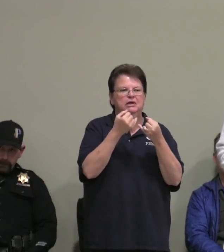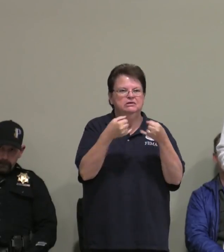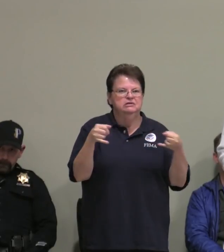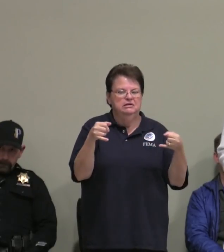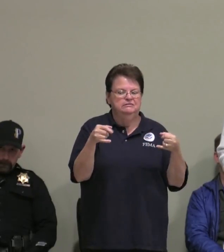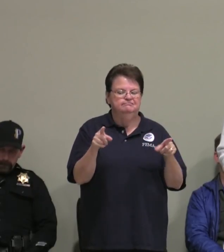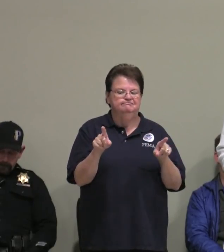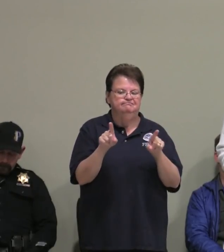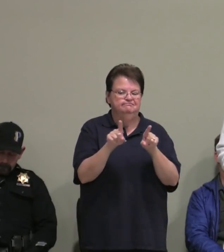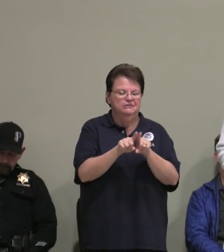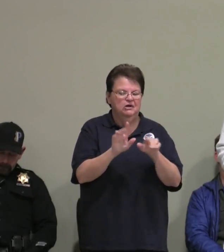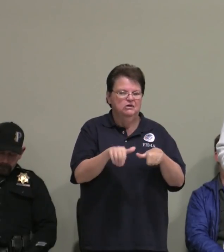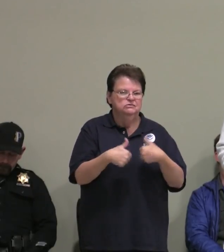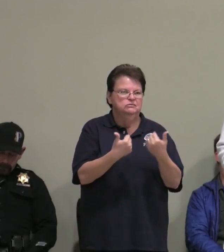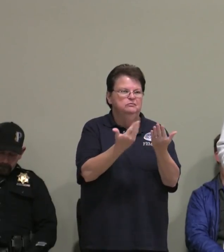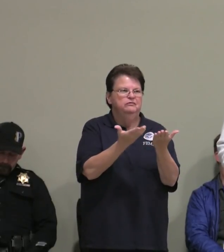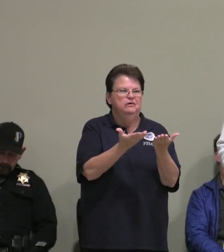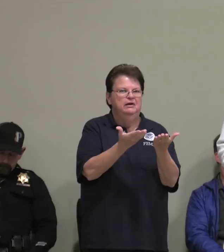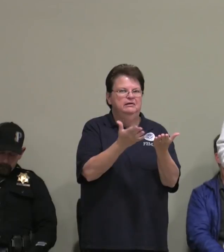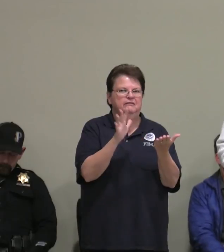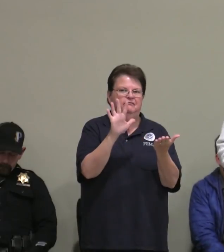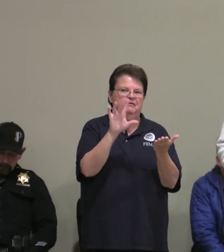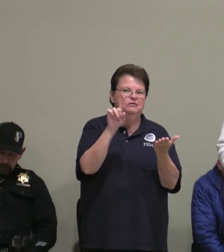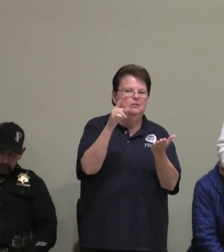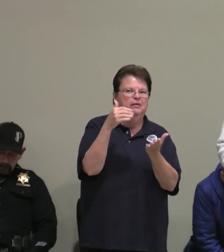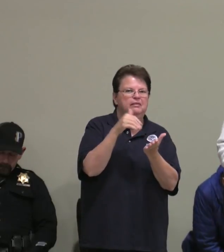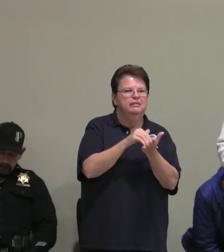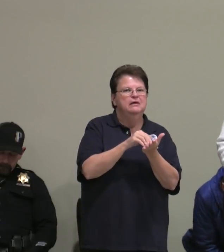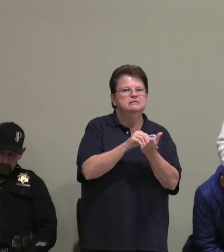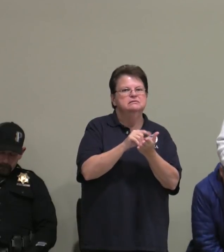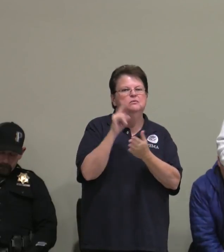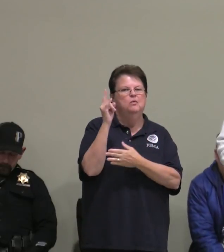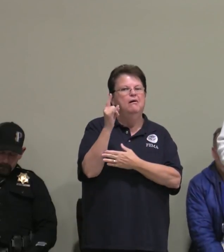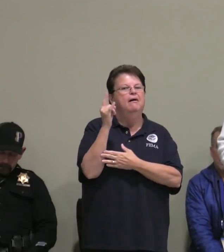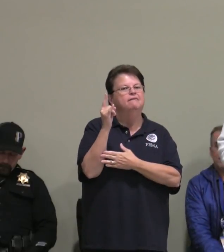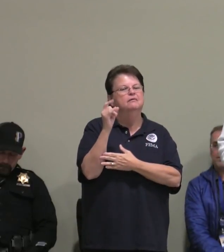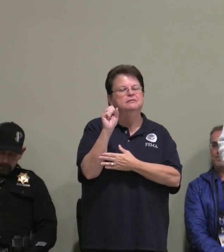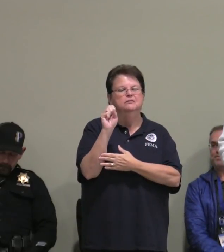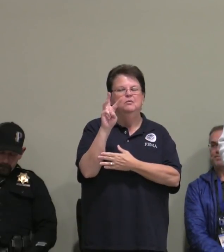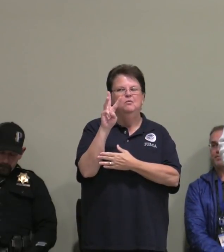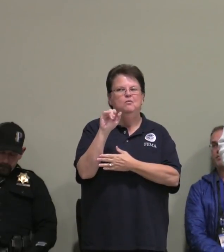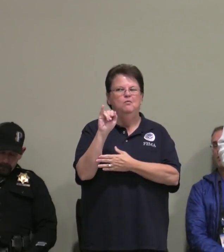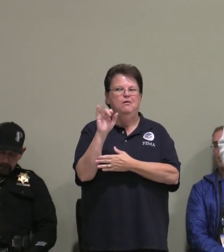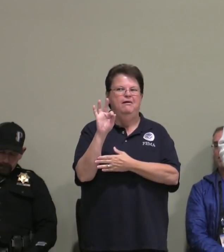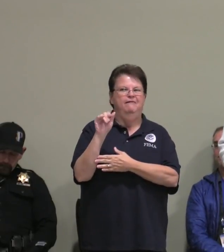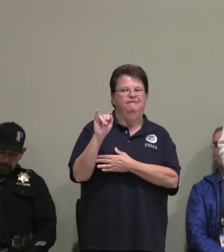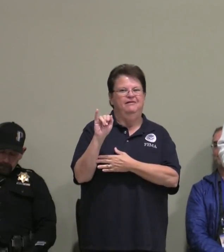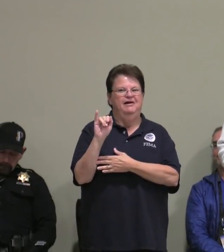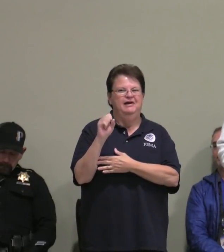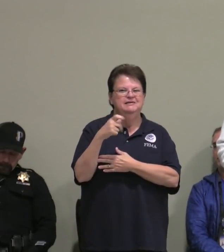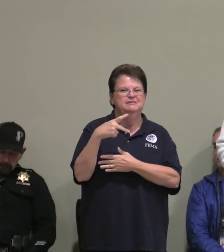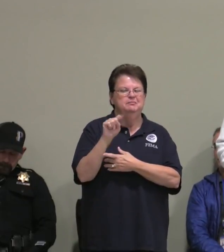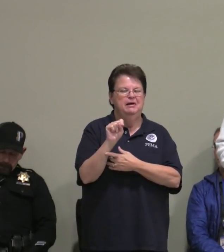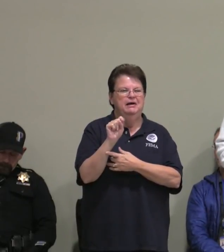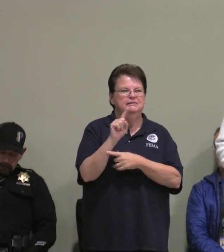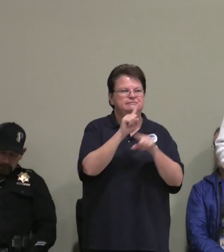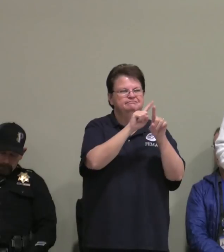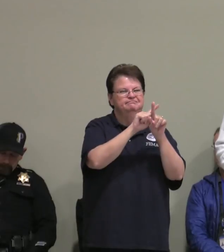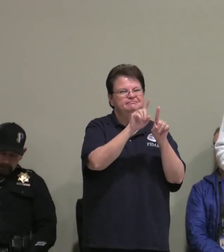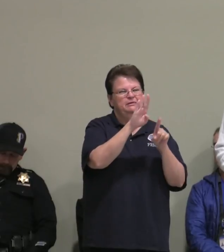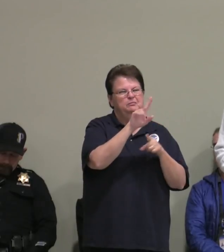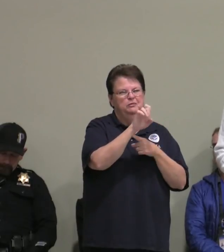Also providing over 51,000 Wi-Fi spots throughout Butte and Yuba counties.